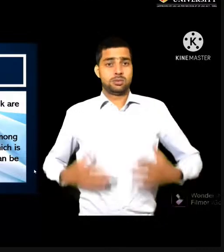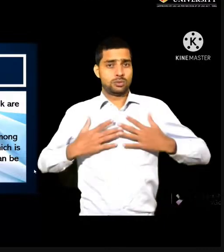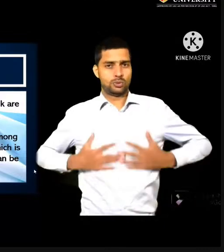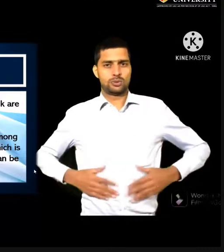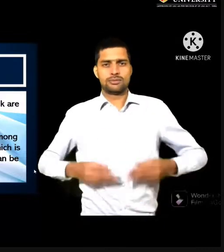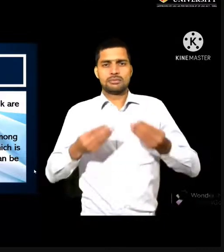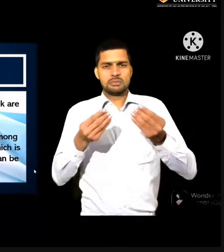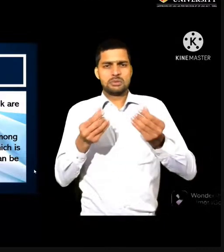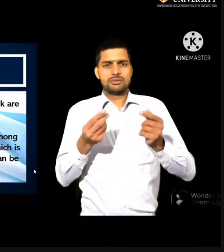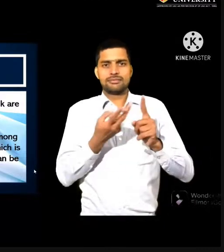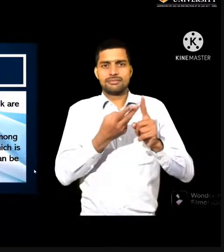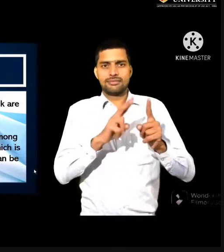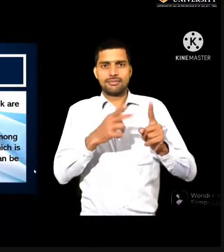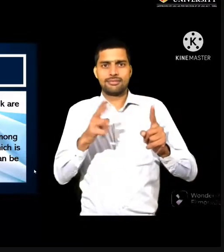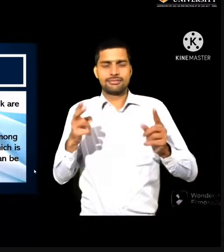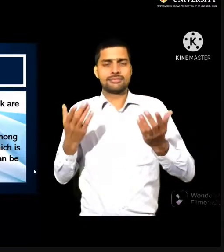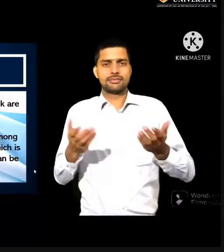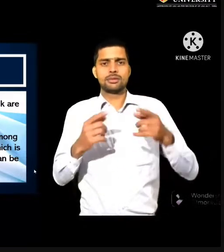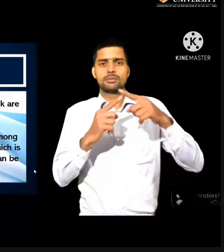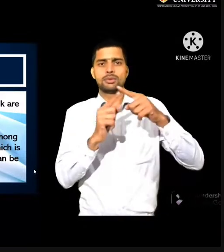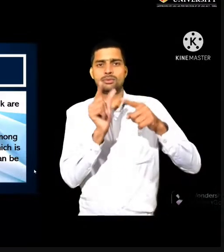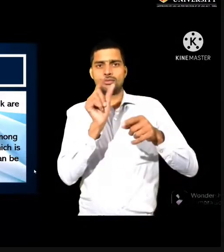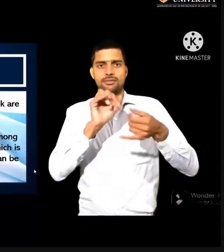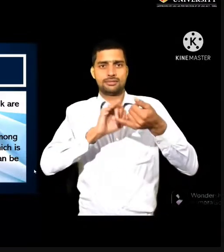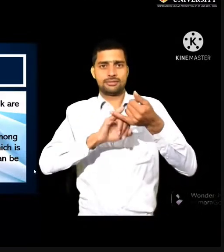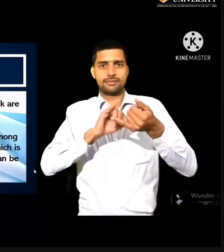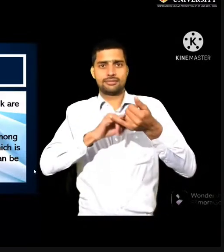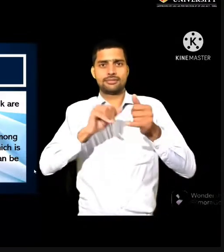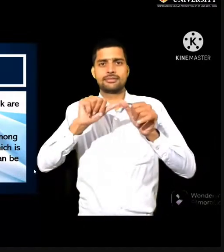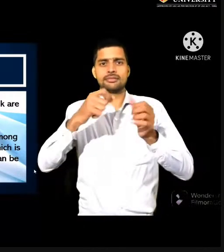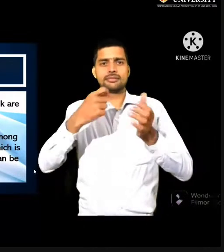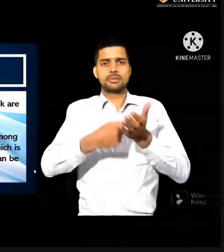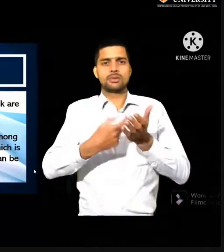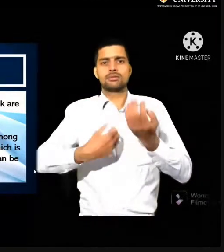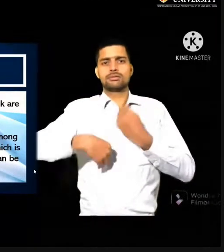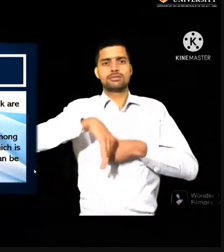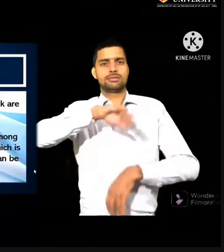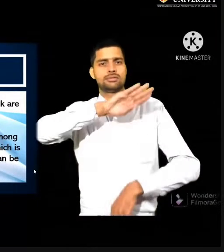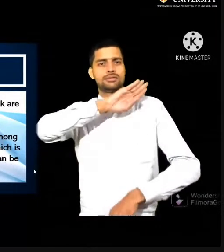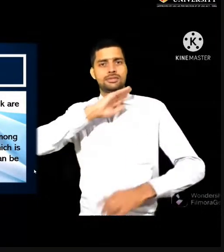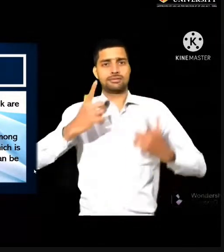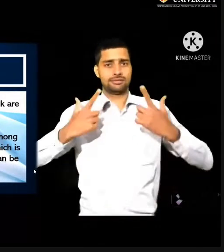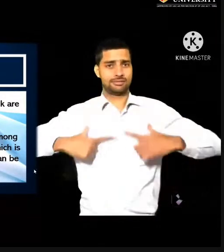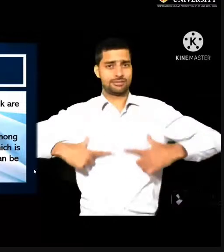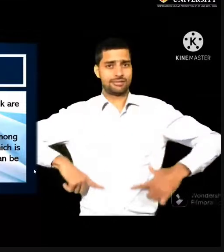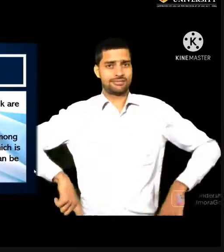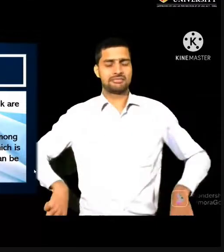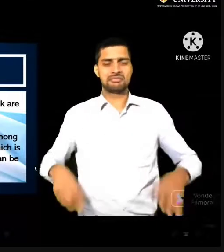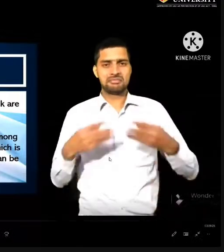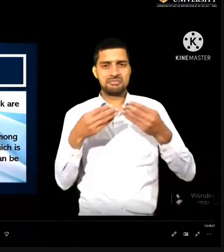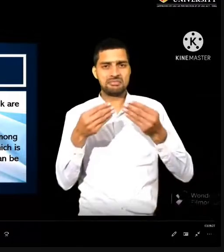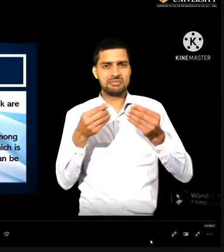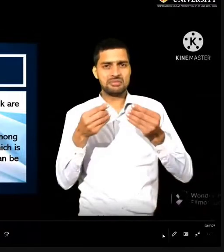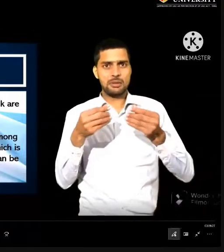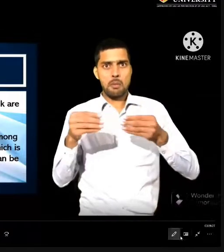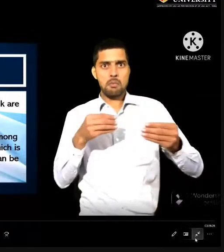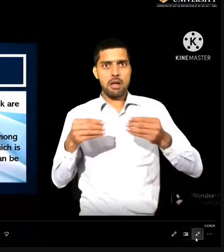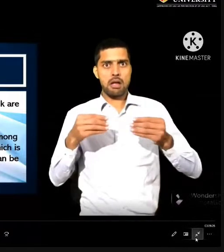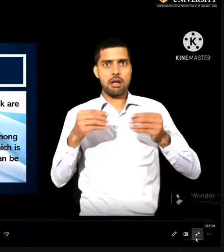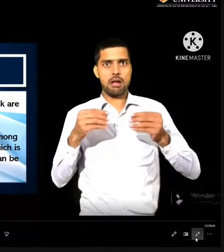Types of silk. Tussar silk, Munga silk, Kosha silk are the most commonly known